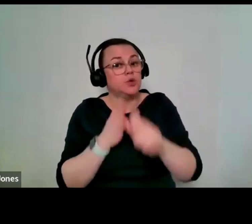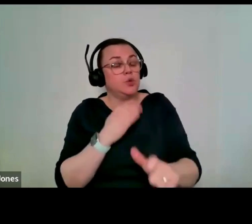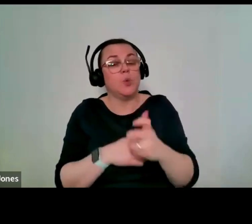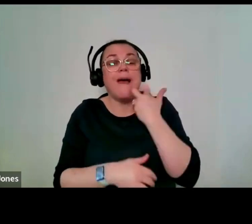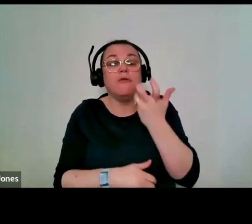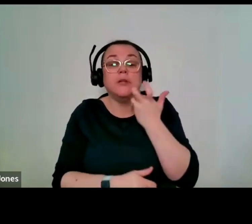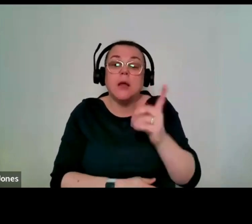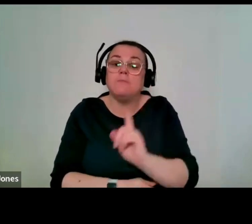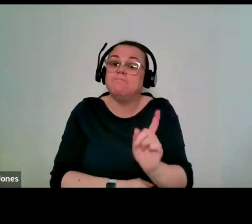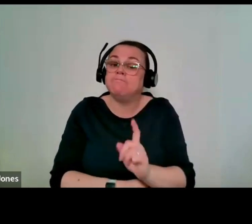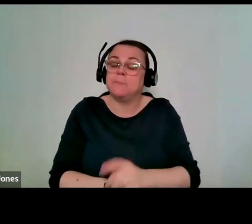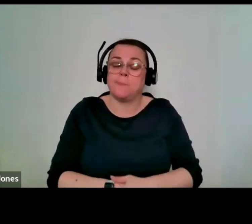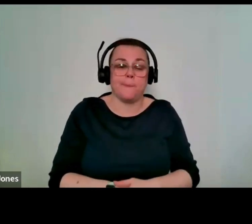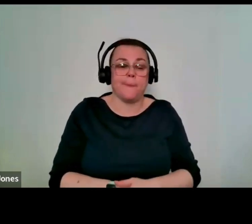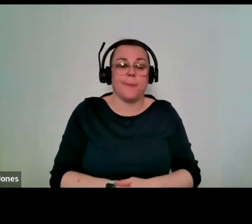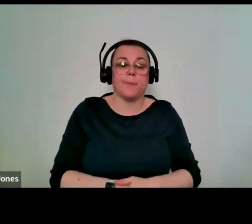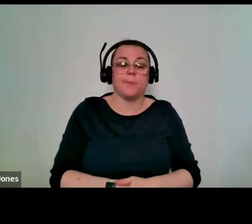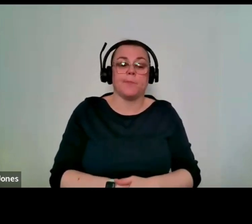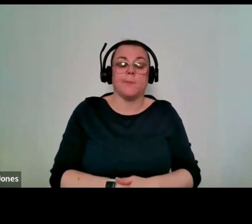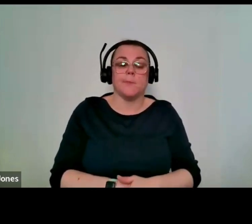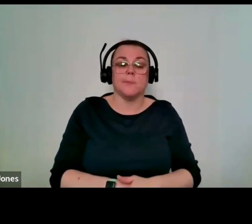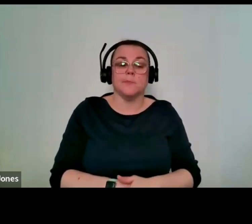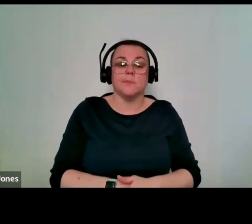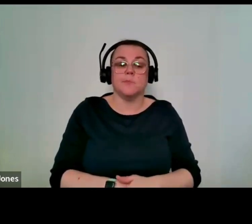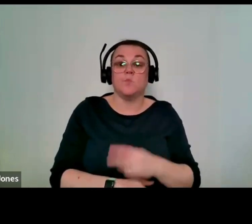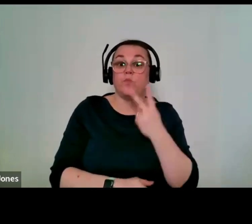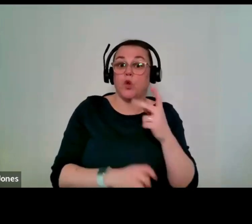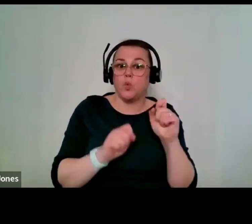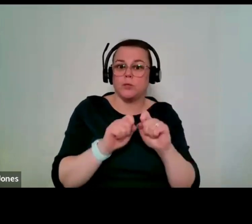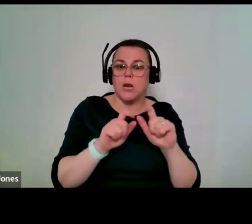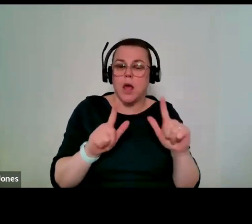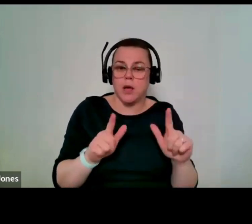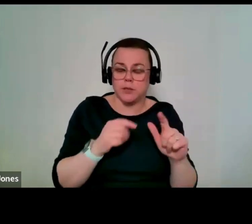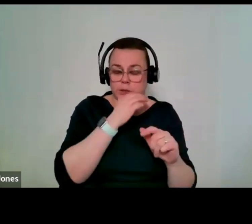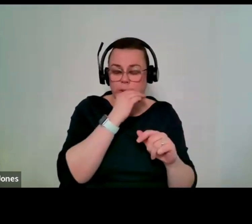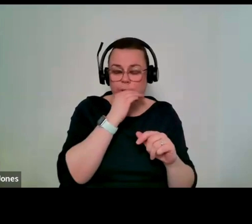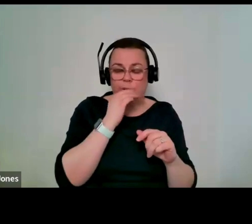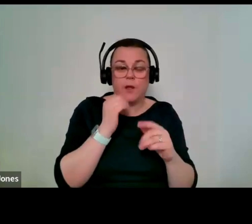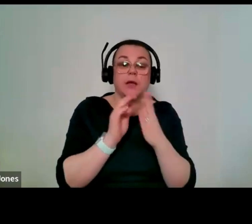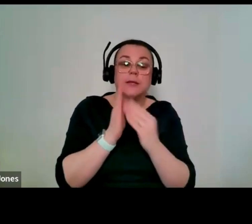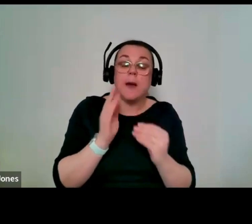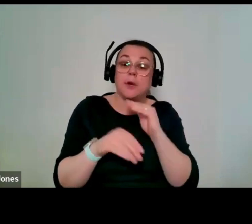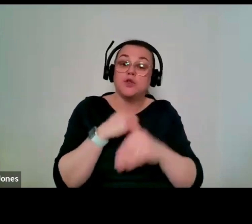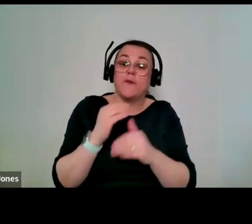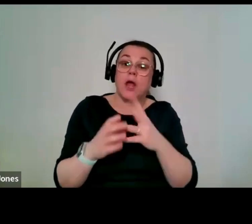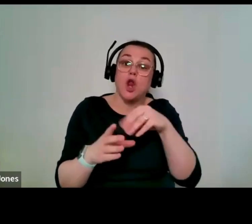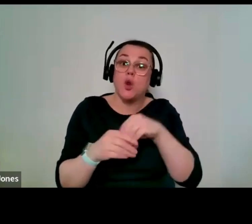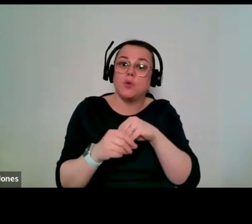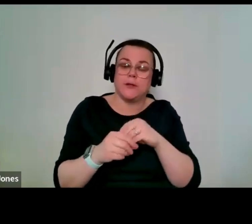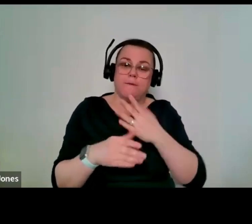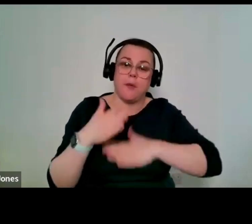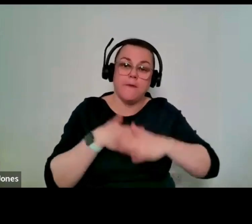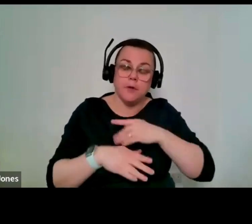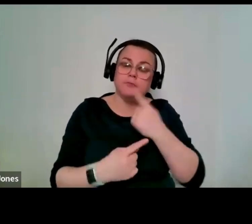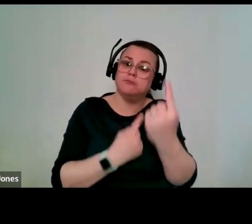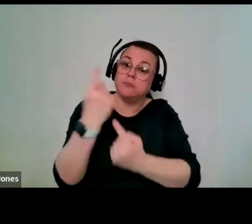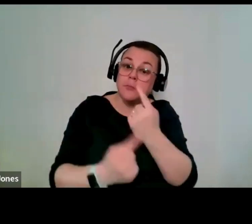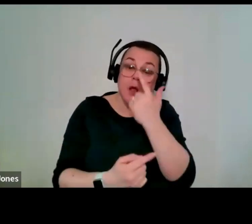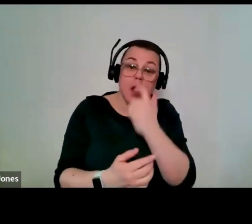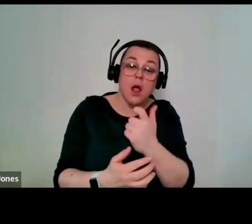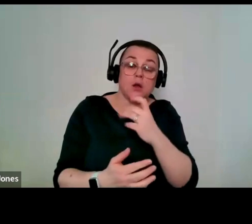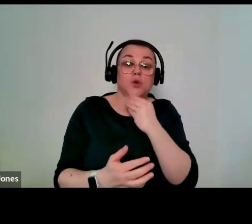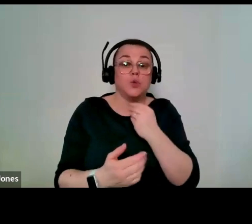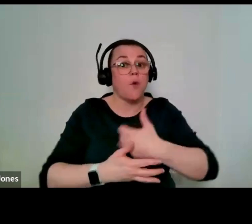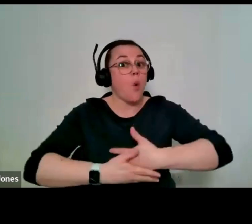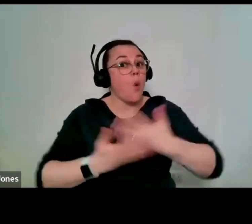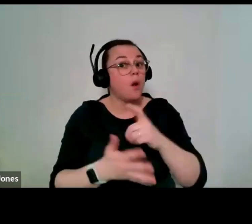day? So on the next two slides, there's some examples of inclusive behaviours that you can adopt for all